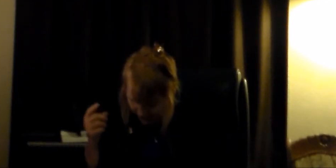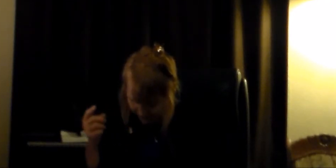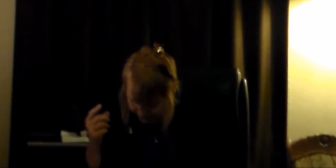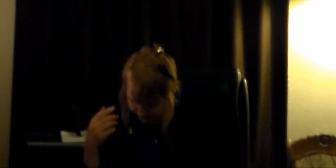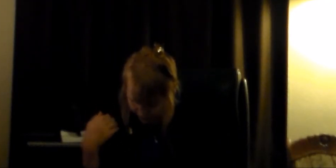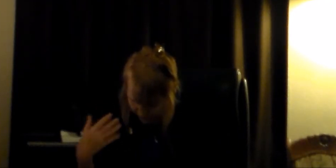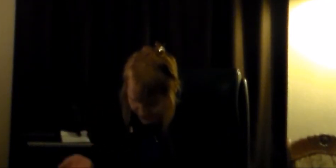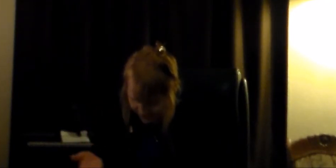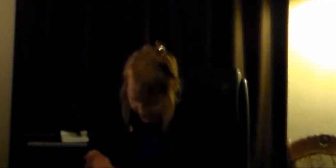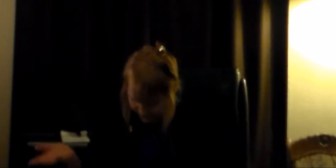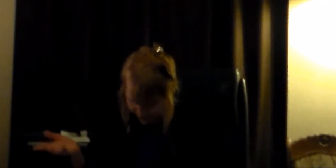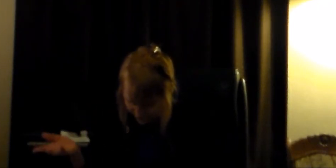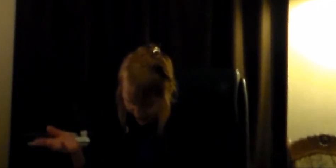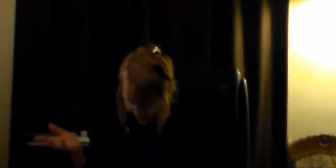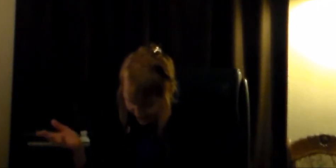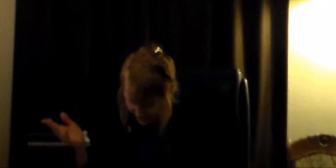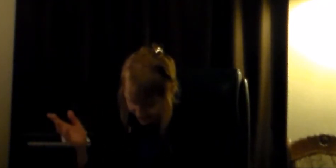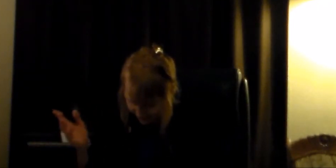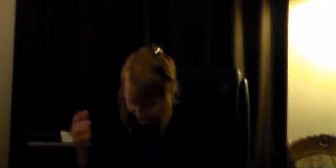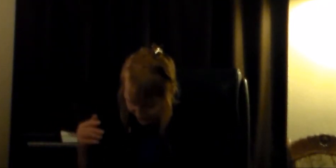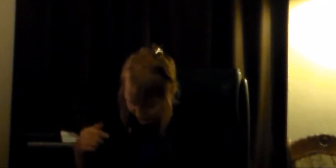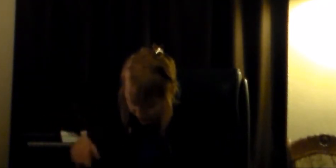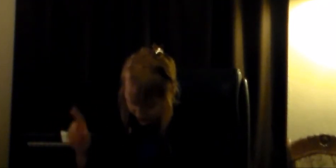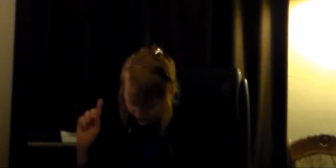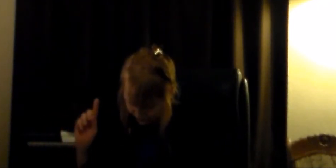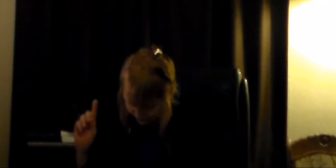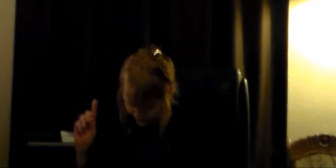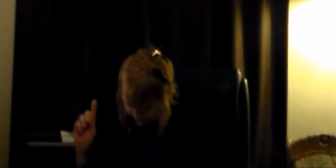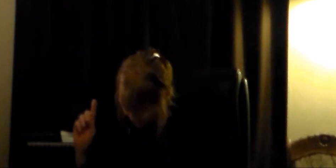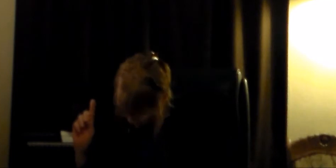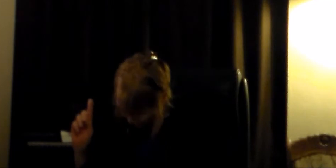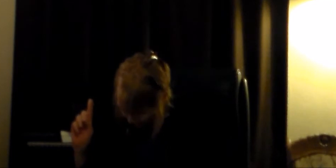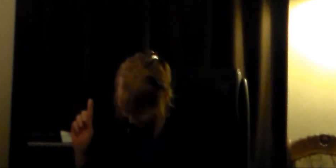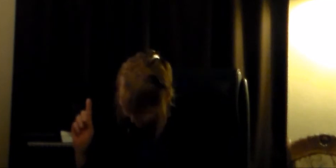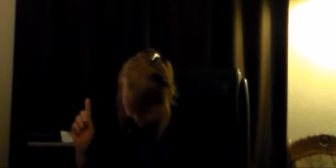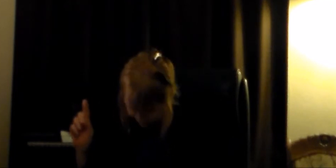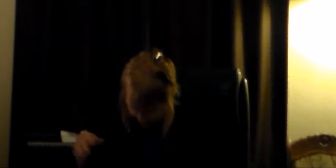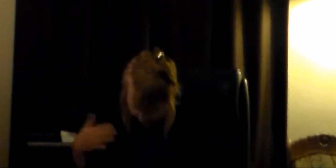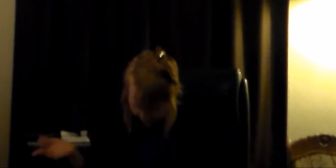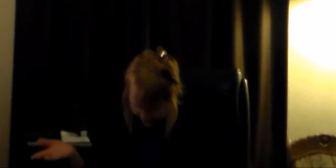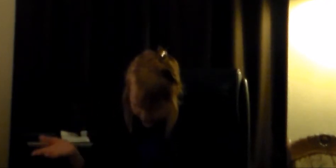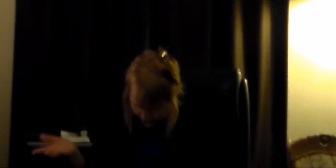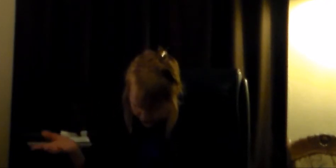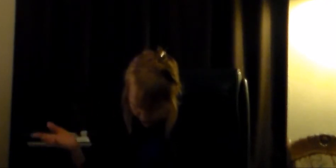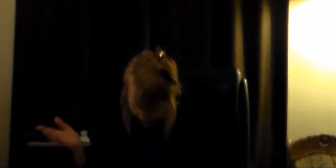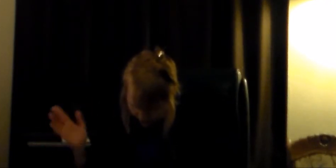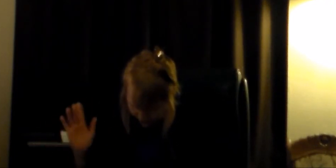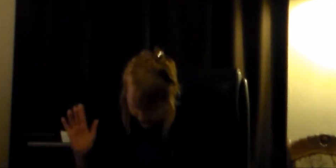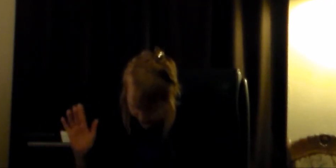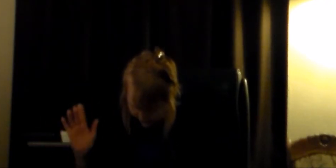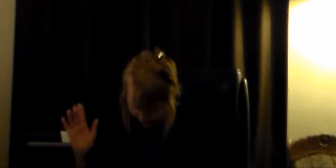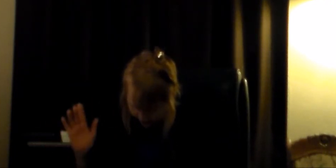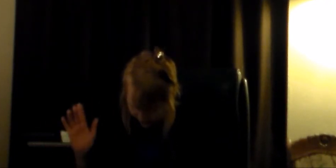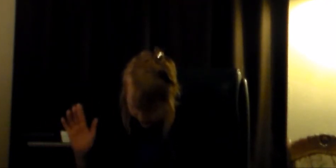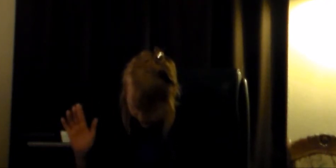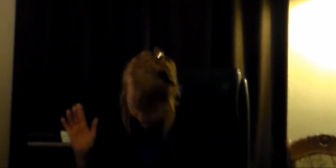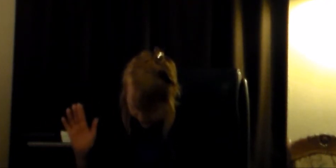Have received from me as a gift devoted to God. He is to honor his father with